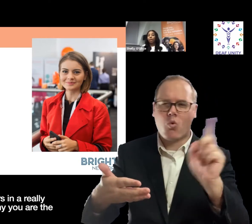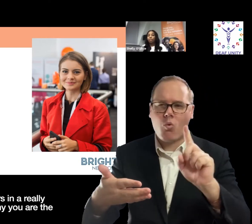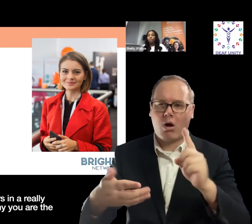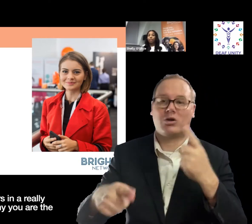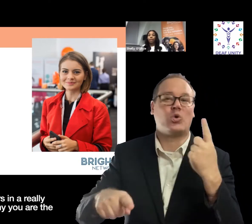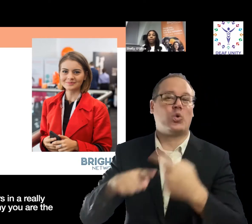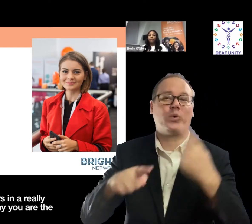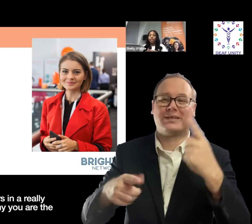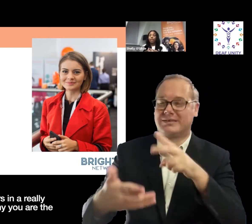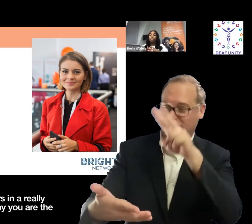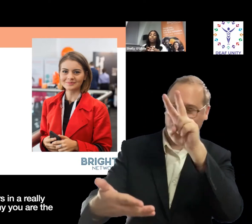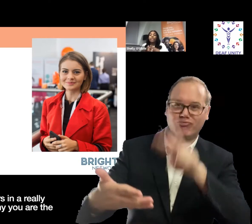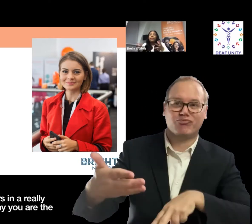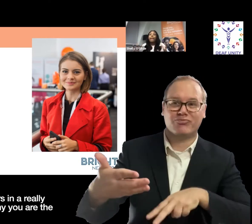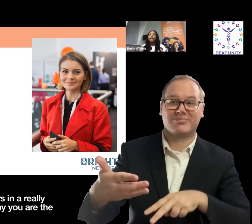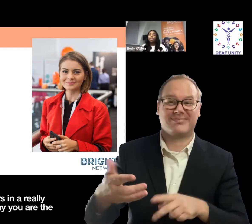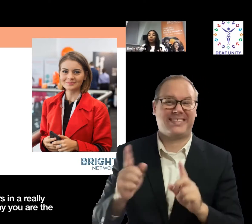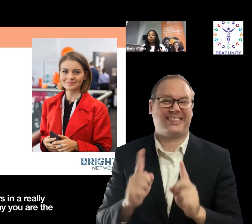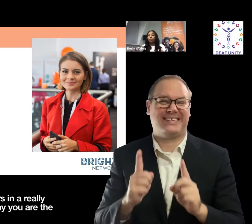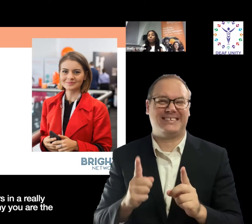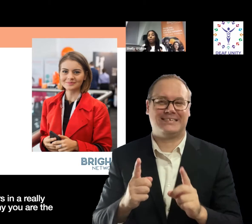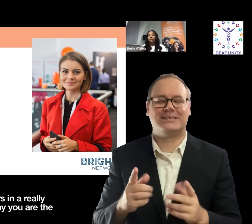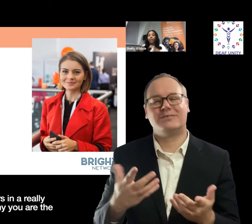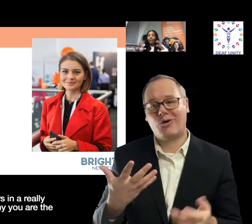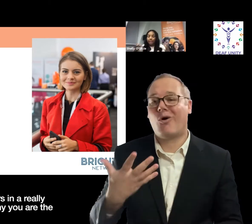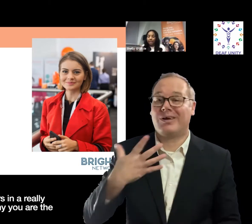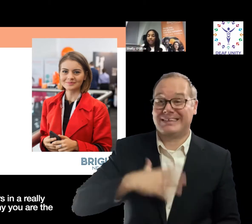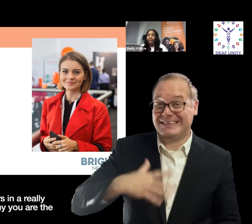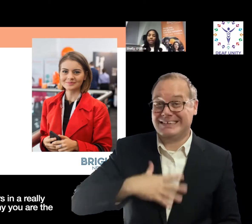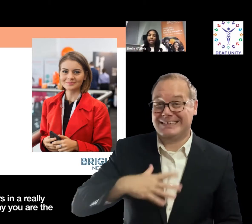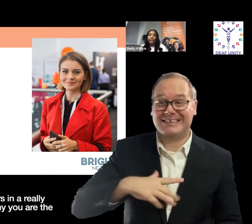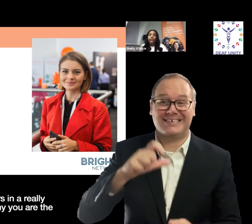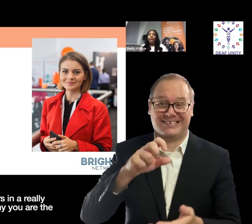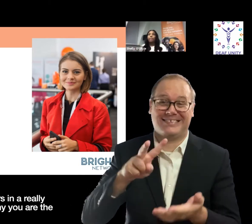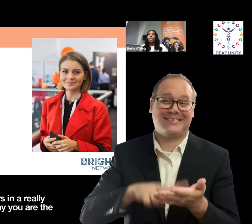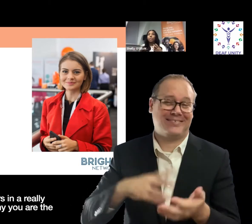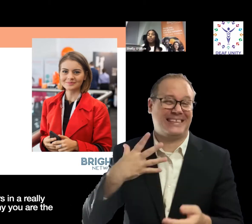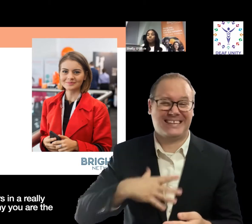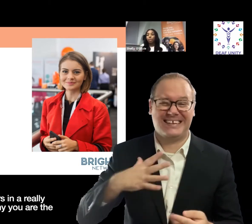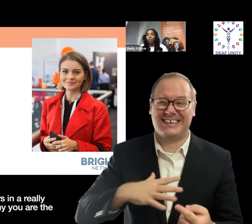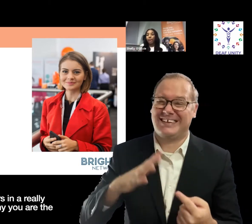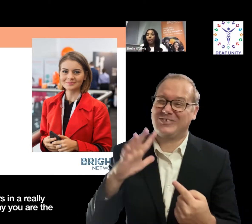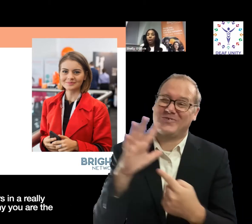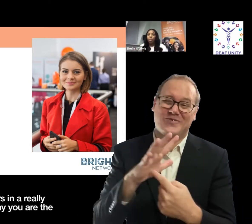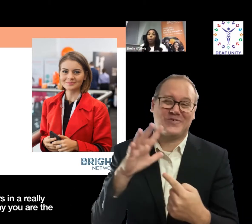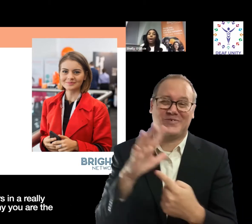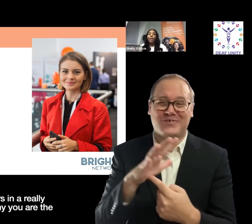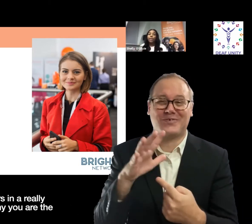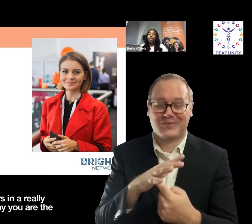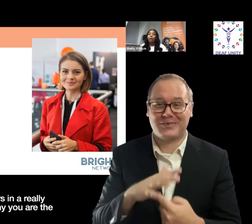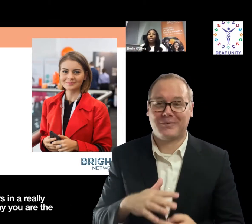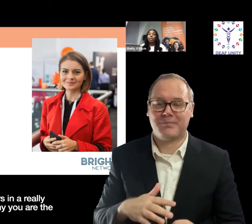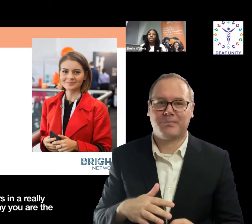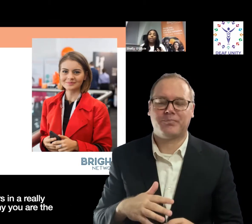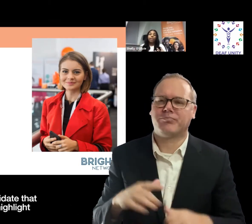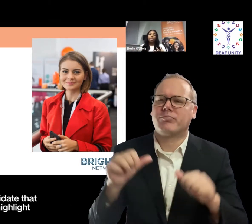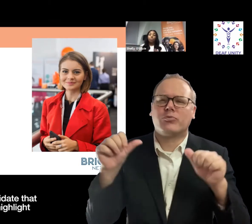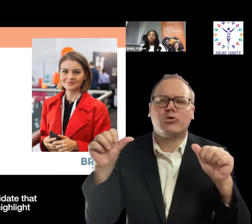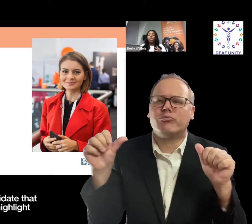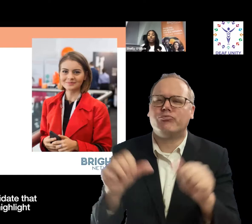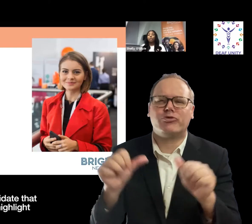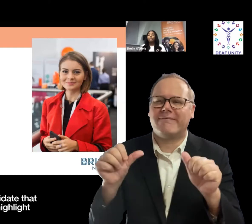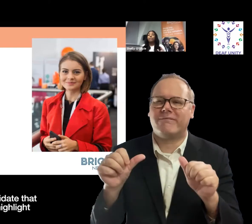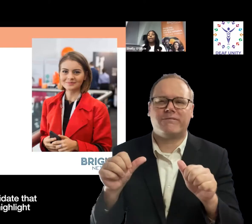unlock, to explain and unlock to employers in a really concise and straightforward way why you are